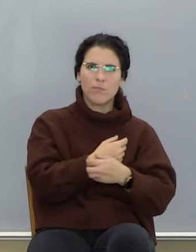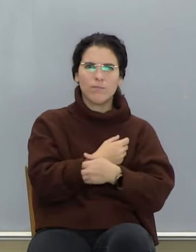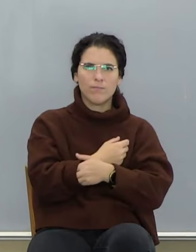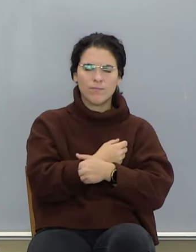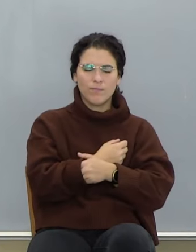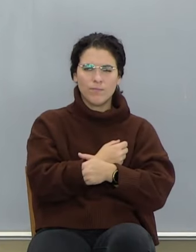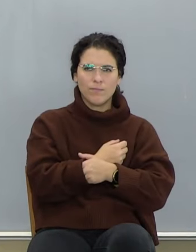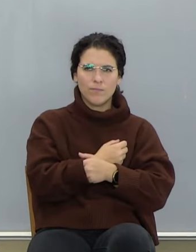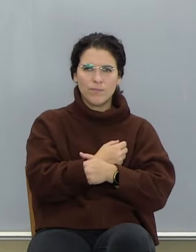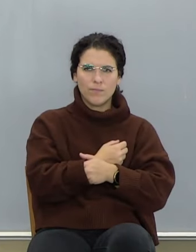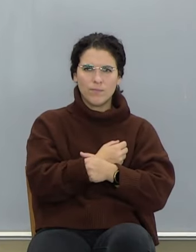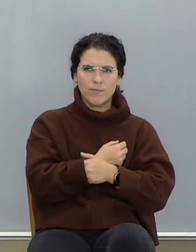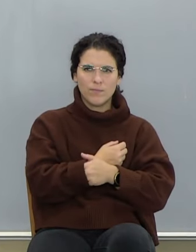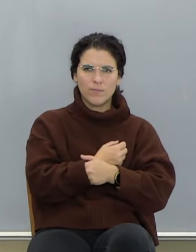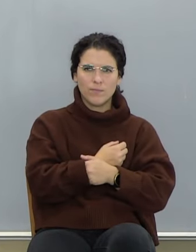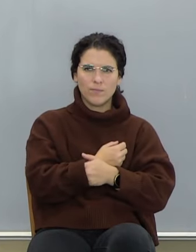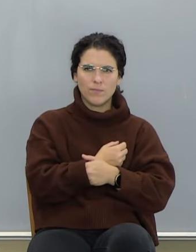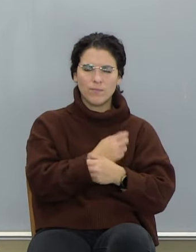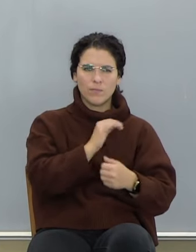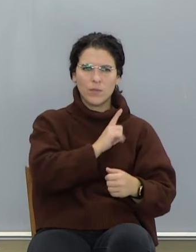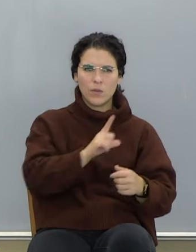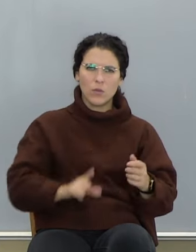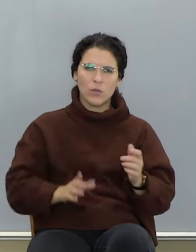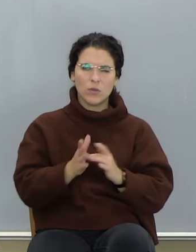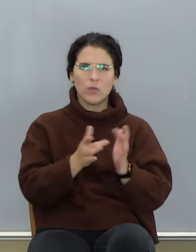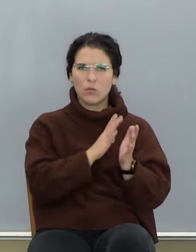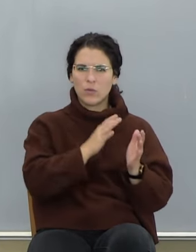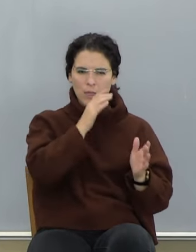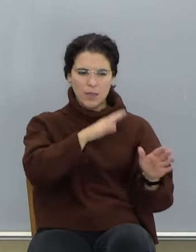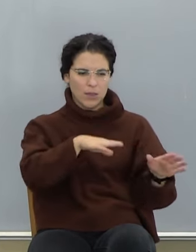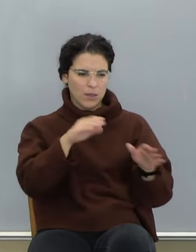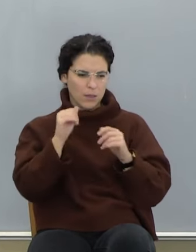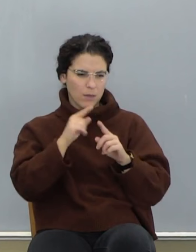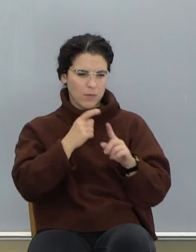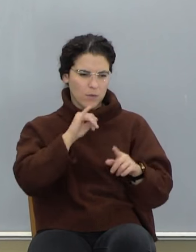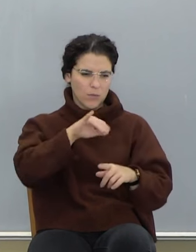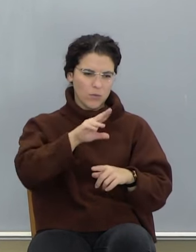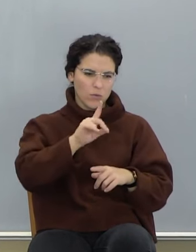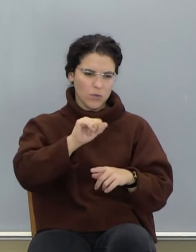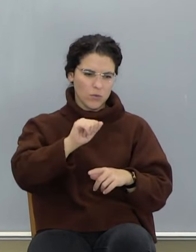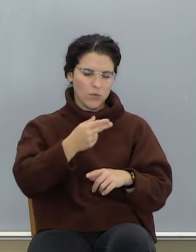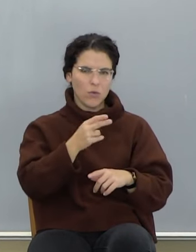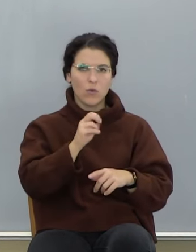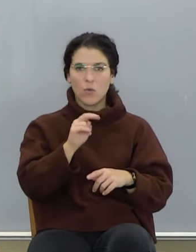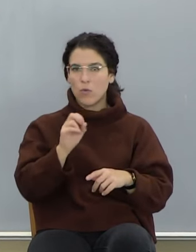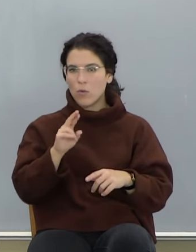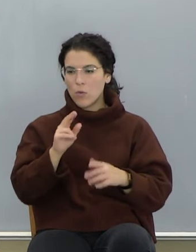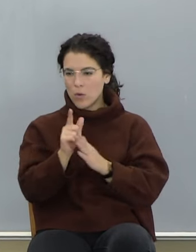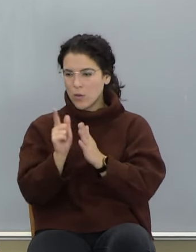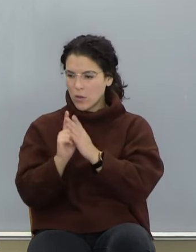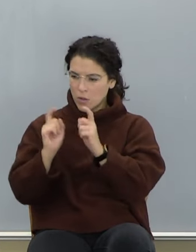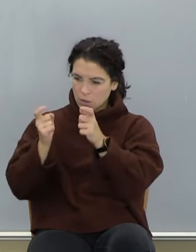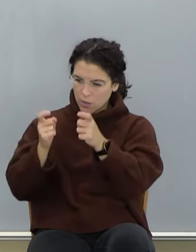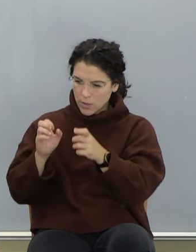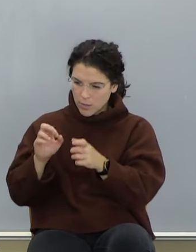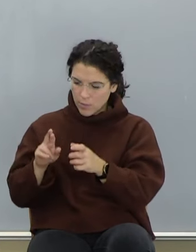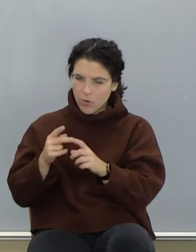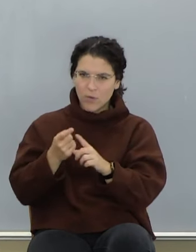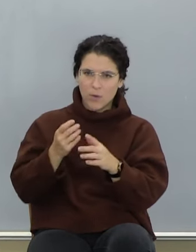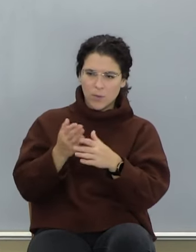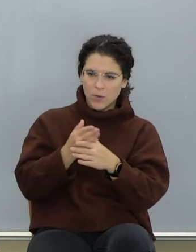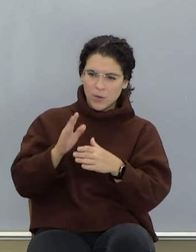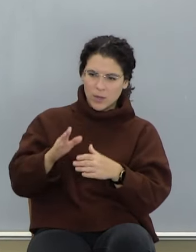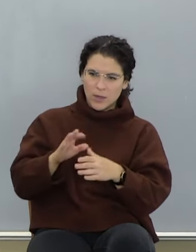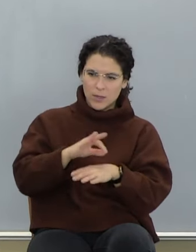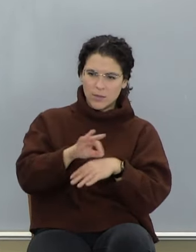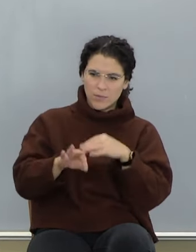Jesus Christ. The scepter shall not depart from Judah, nor a lawgiver from between his feet.